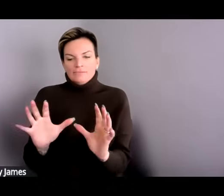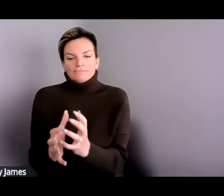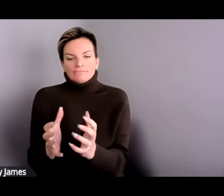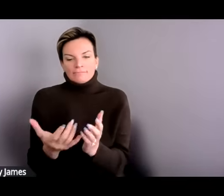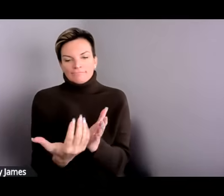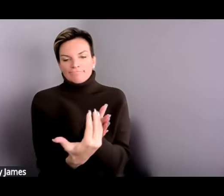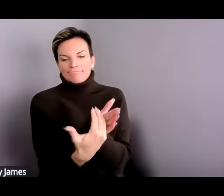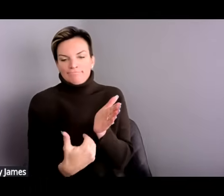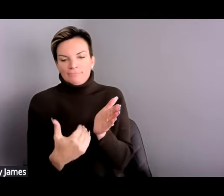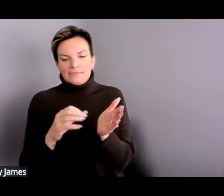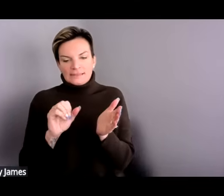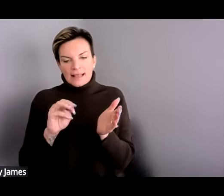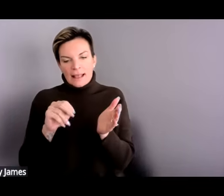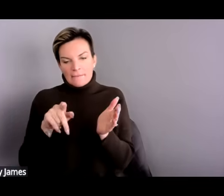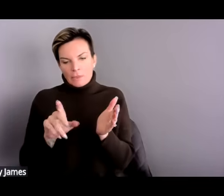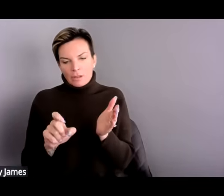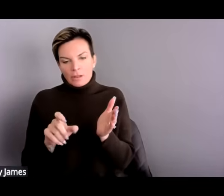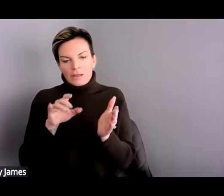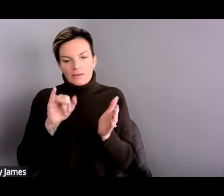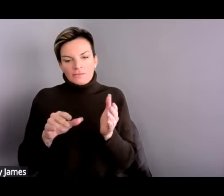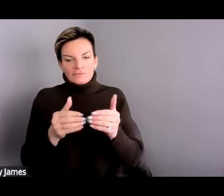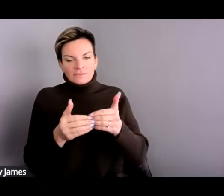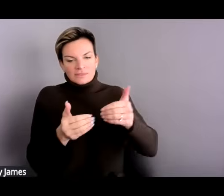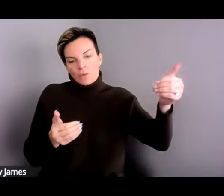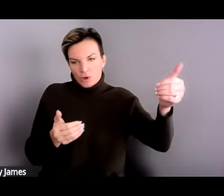Okay, thank you.